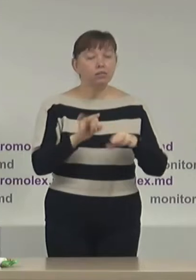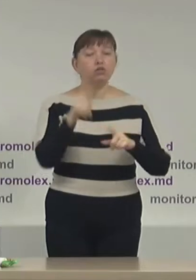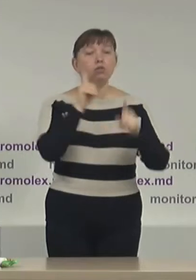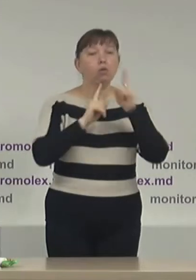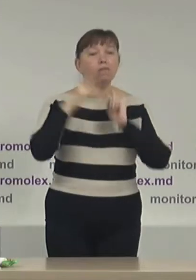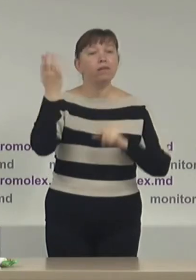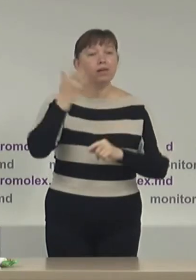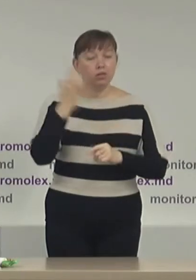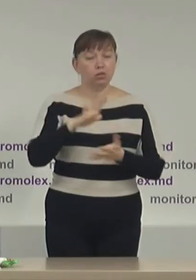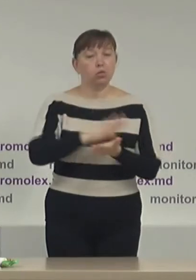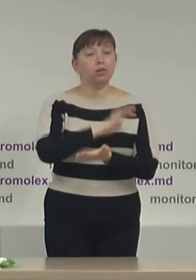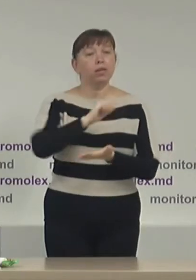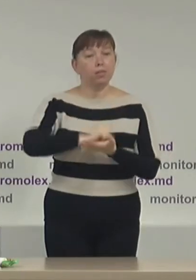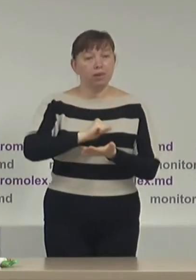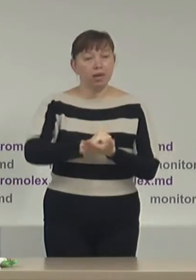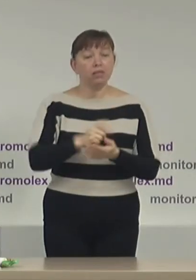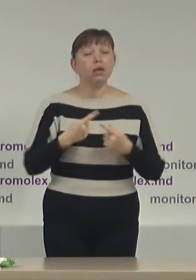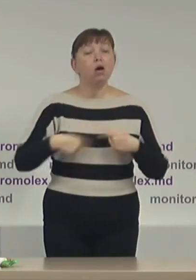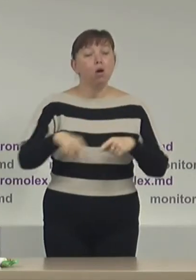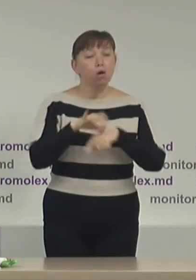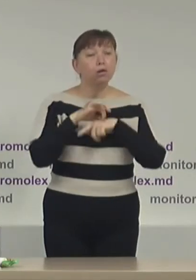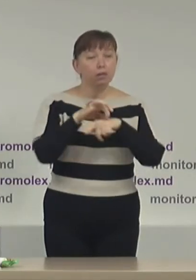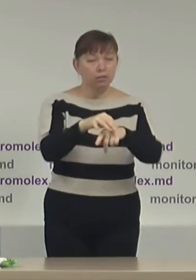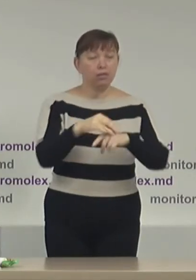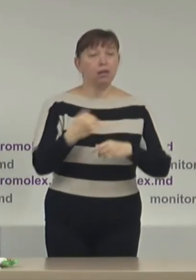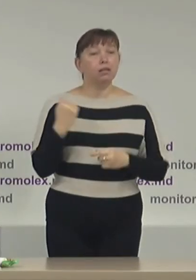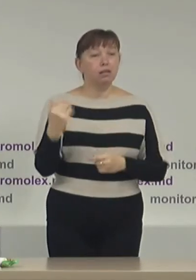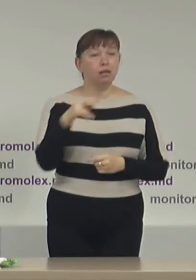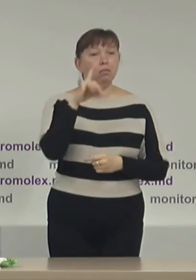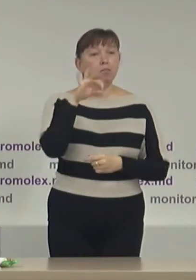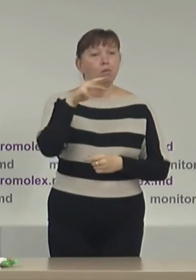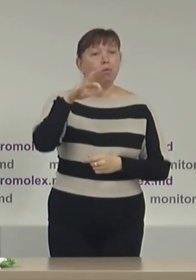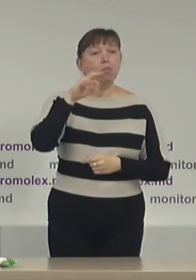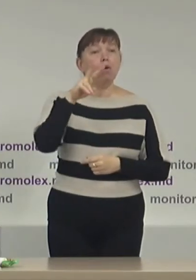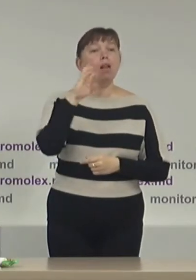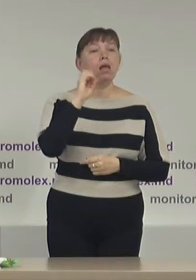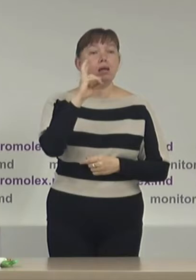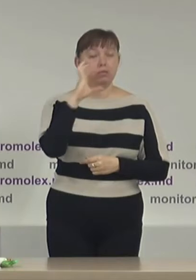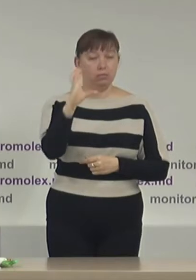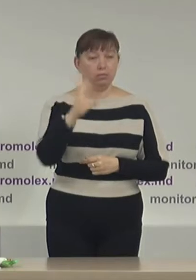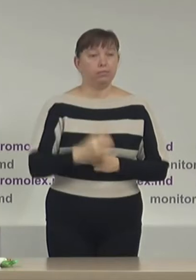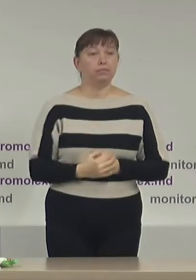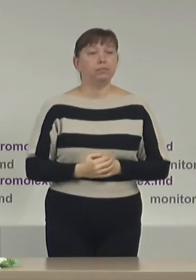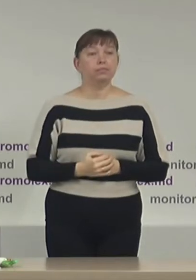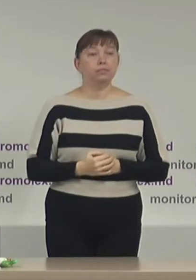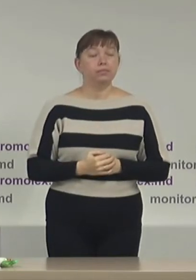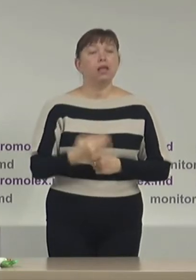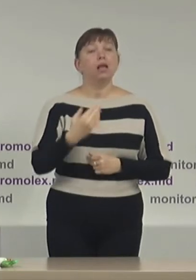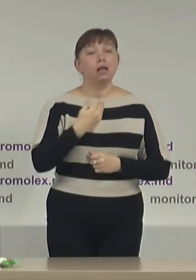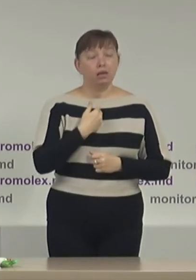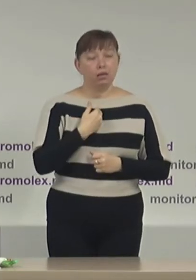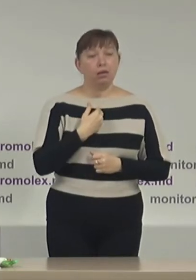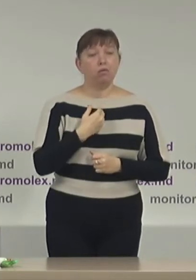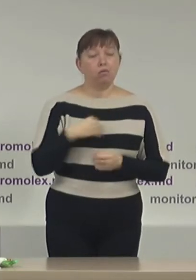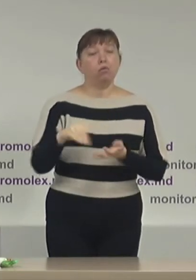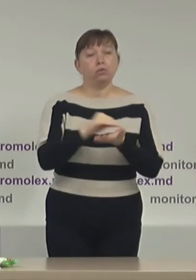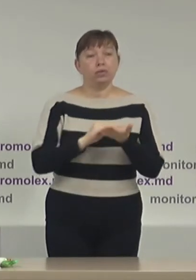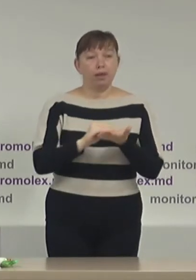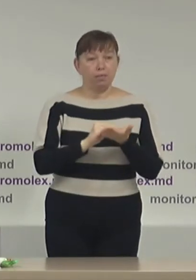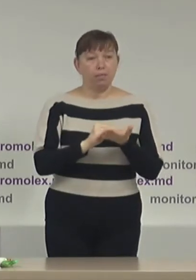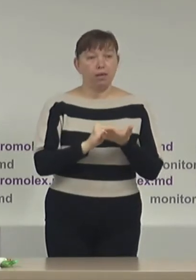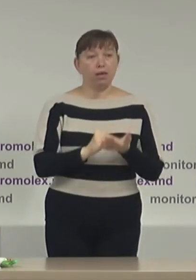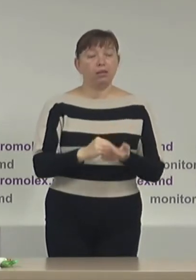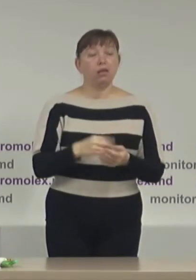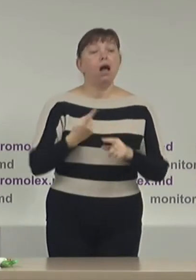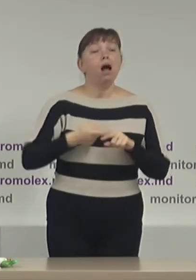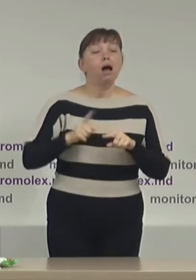at the international level the activities and press conferences organized by Promo-LEX Election Monitoring Mission. I